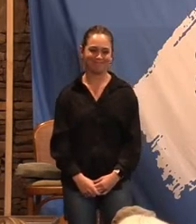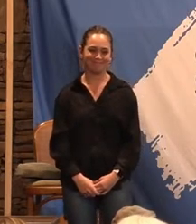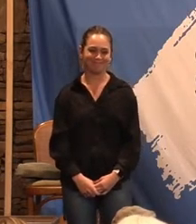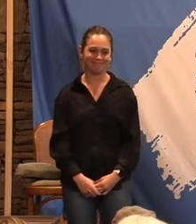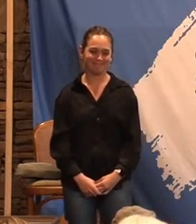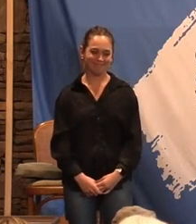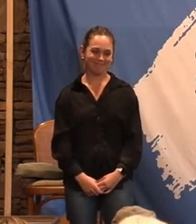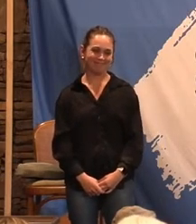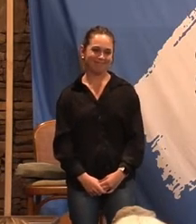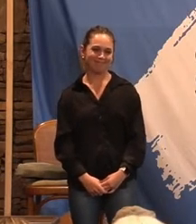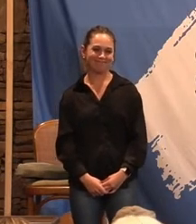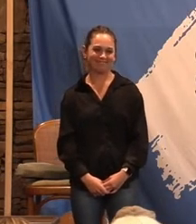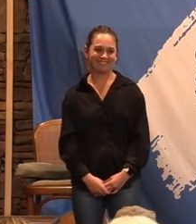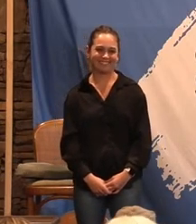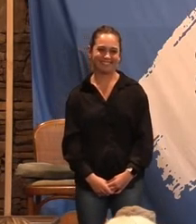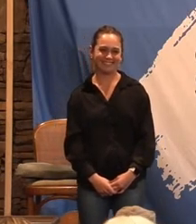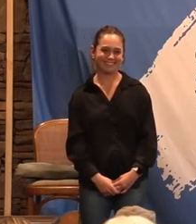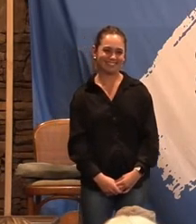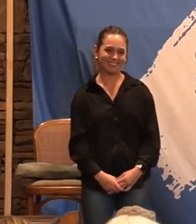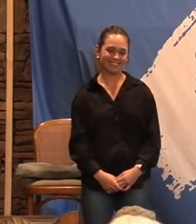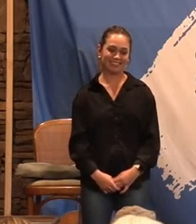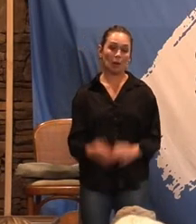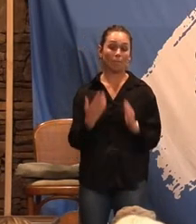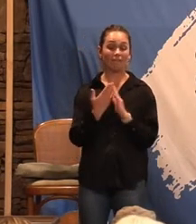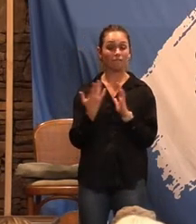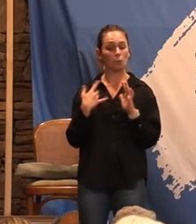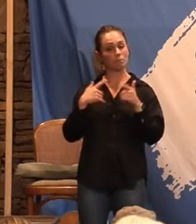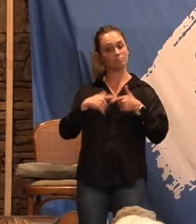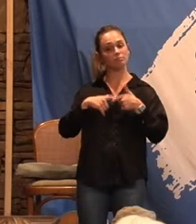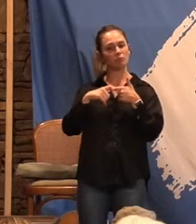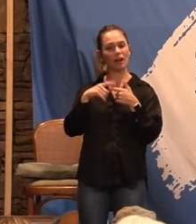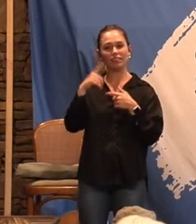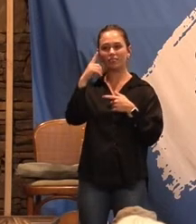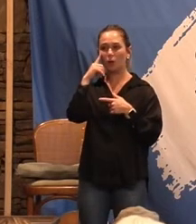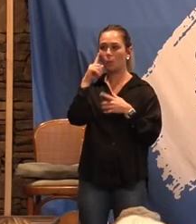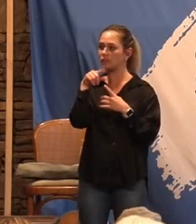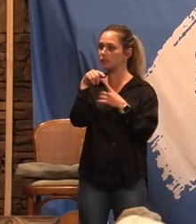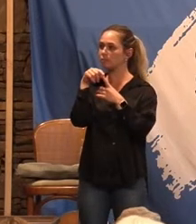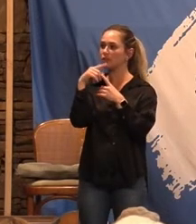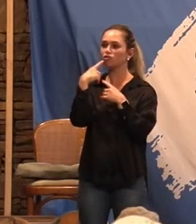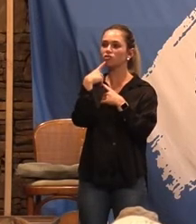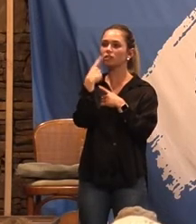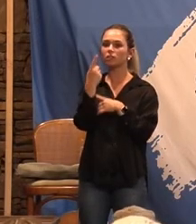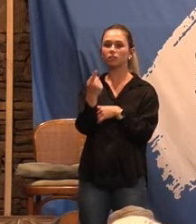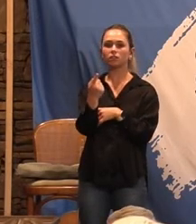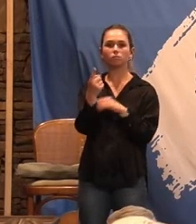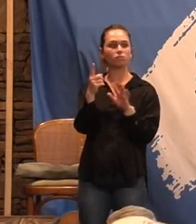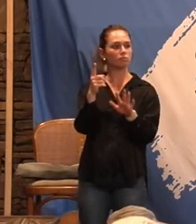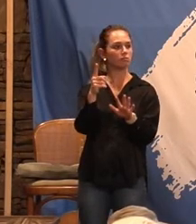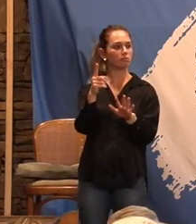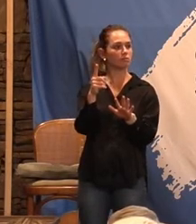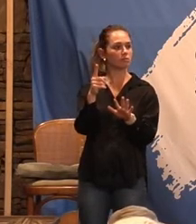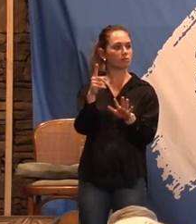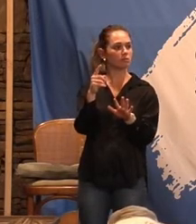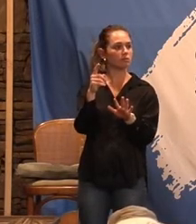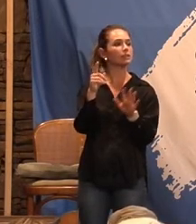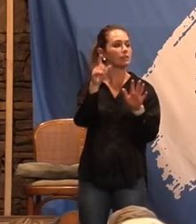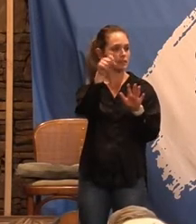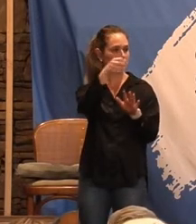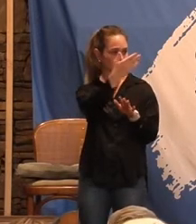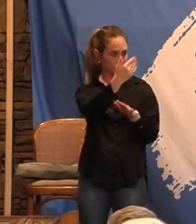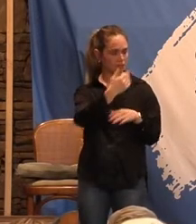That's great. Now, before we take a break, I think there was a special announcement. Oh, serious. Yeah, here we